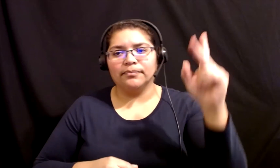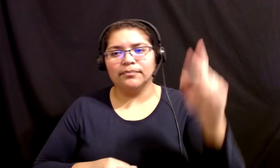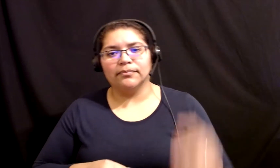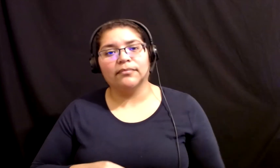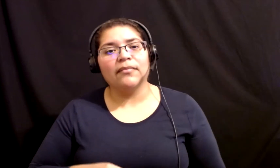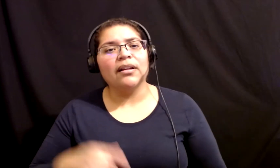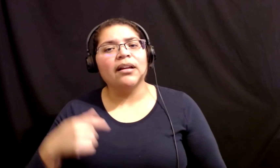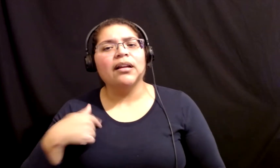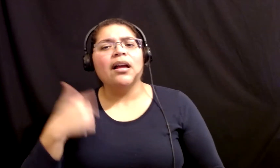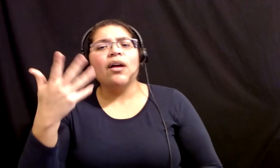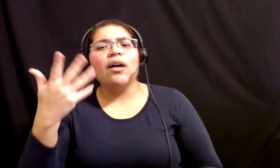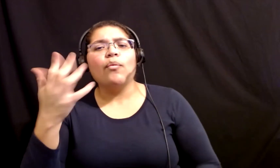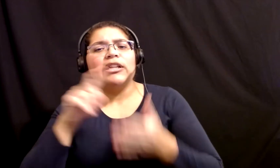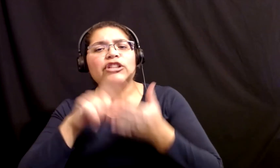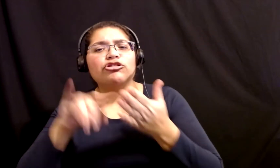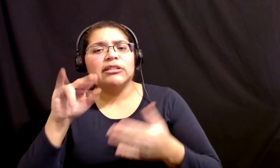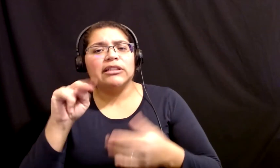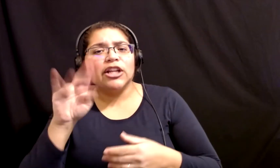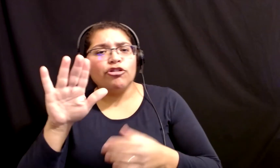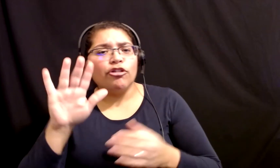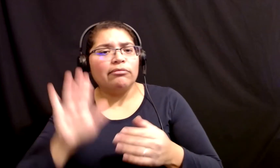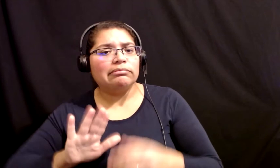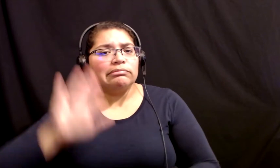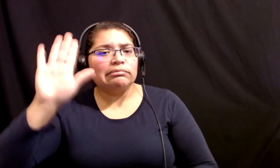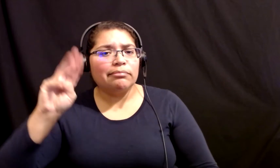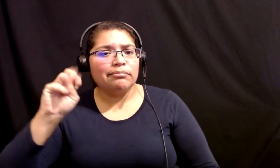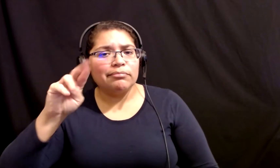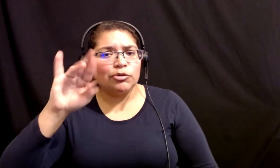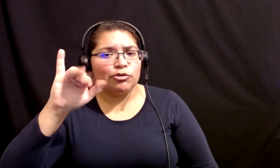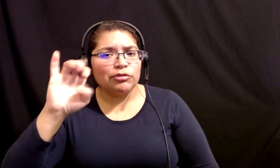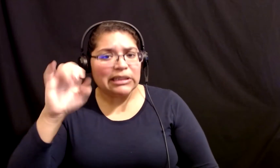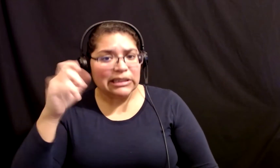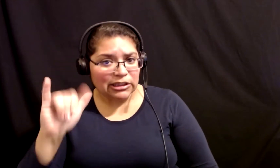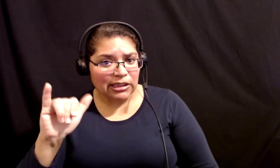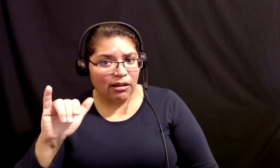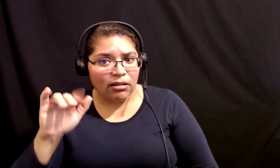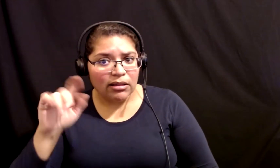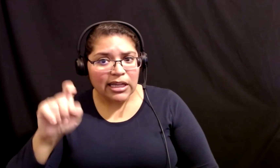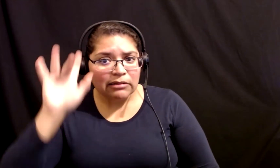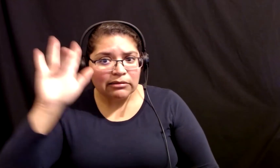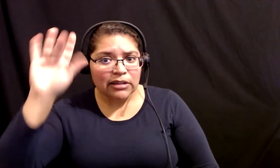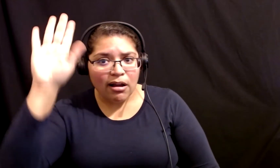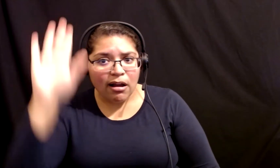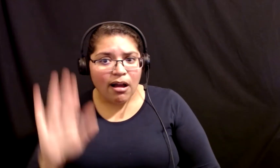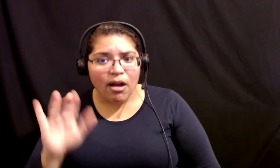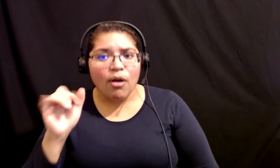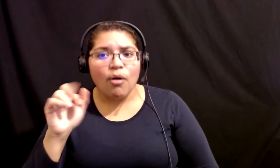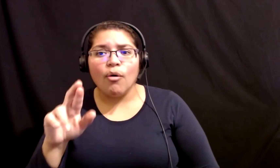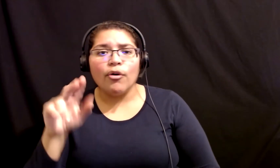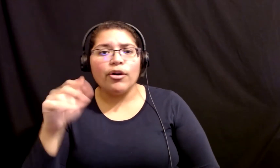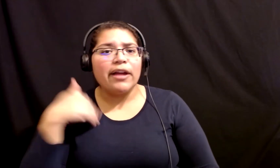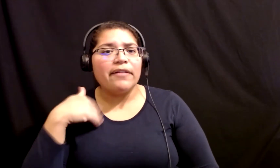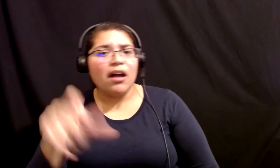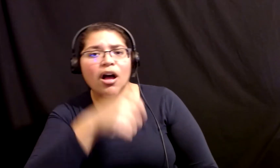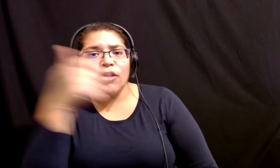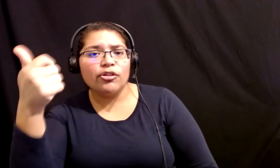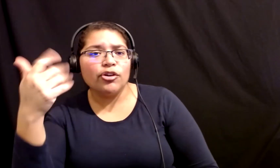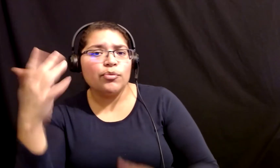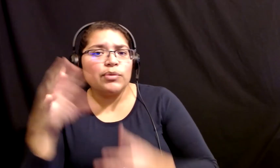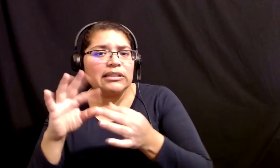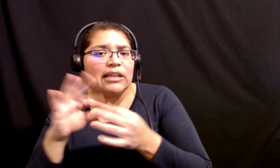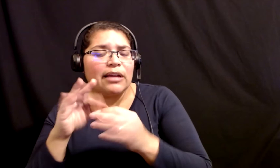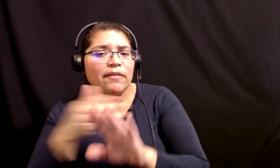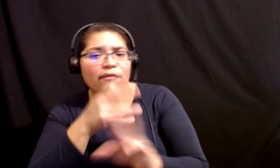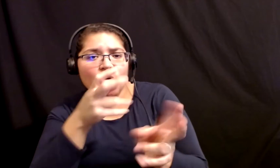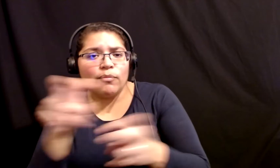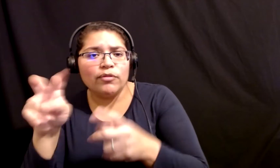I just want to check, Anne Marie, your hand is still up. Is that just you need to take it down, or did you have something else you wanted to say before we move to